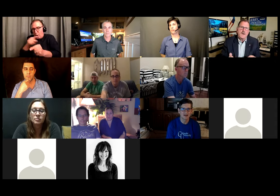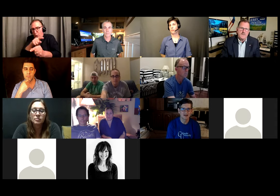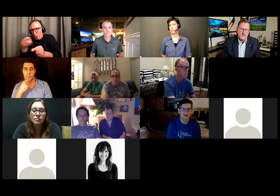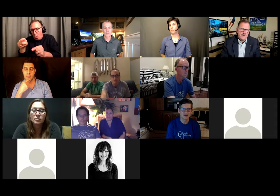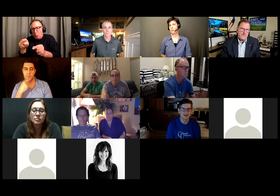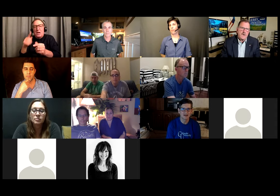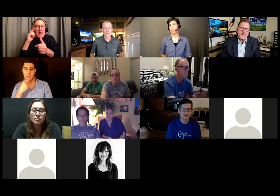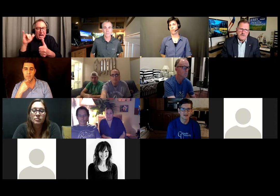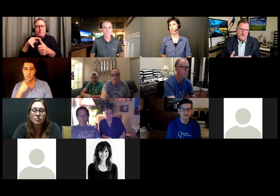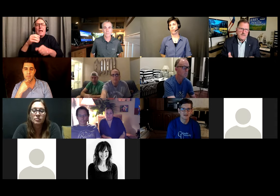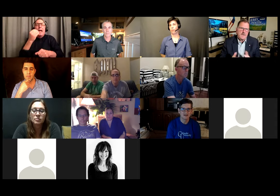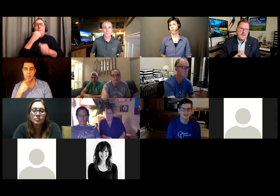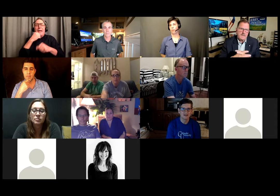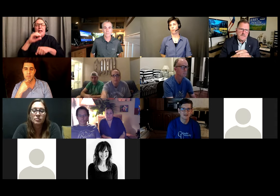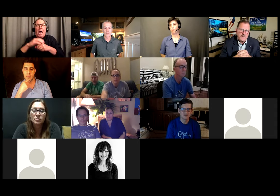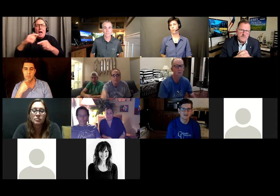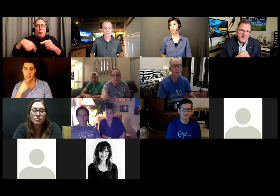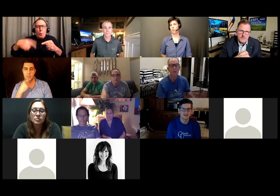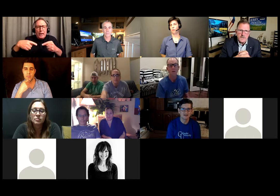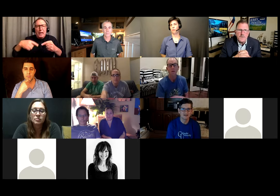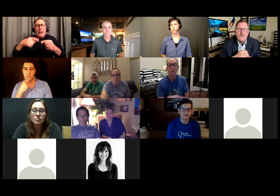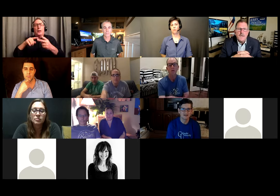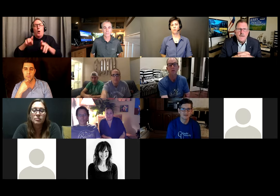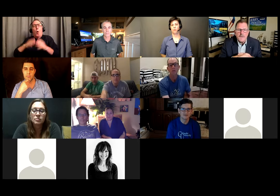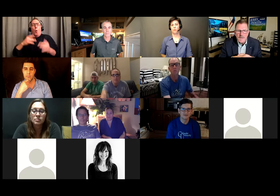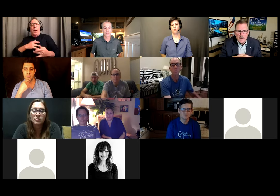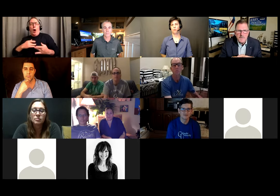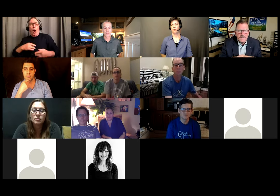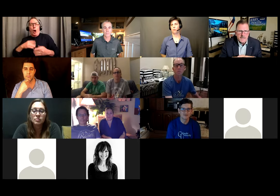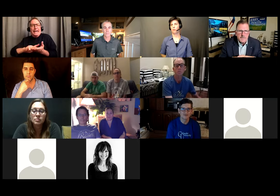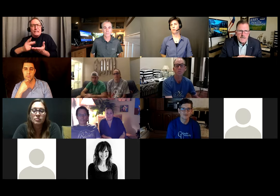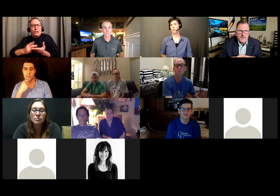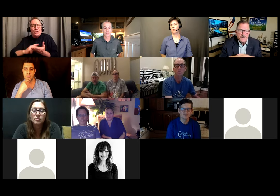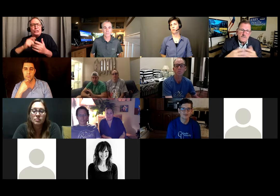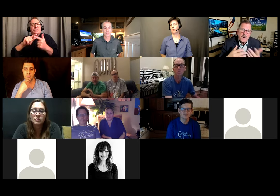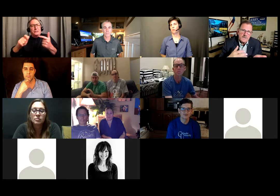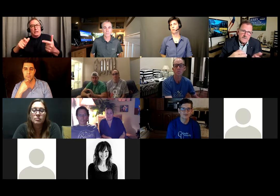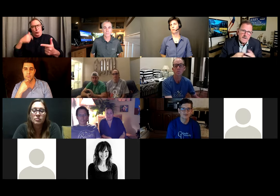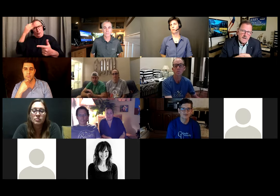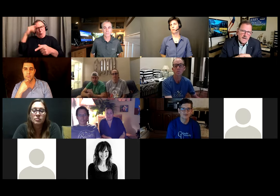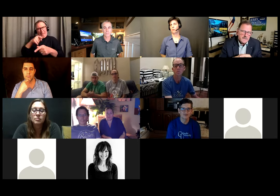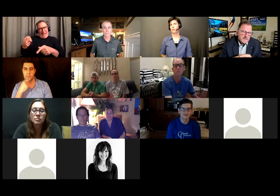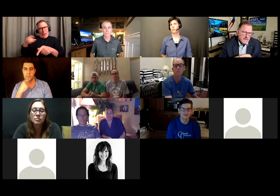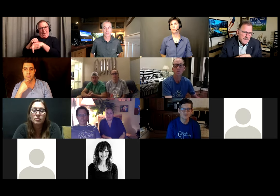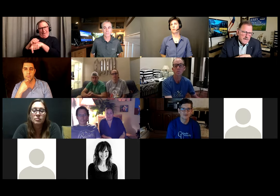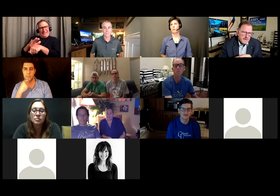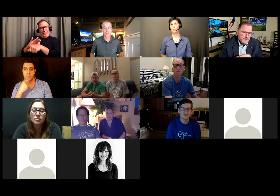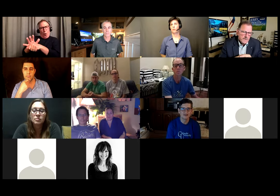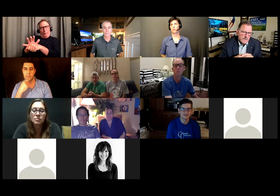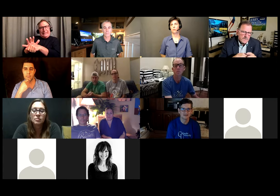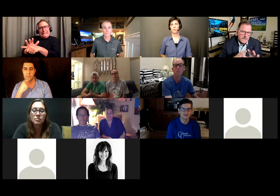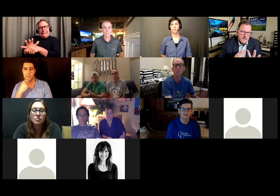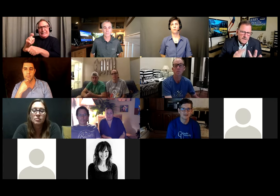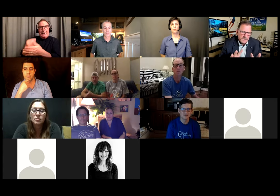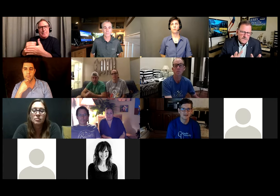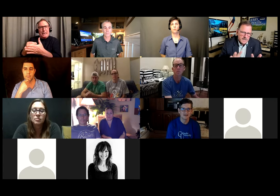other organizations, Open Heart Kitchen and other organizations, because we knew they would be affected by COVID as well as their clients. So